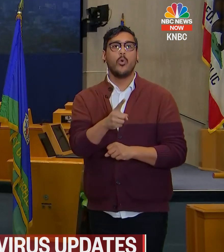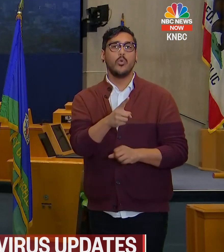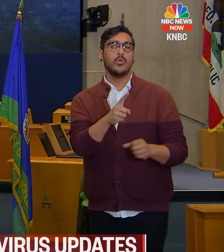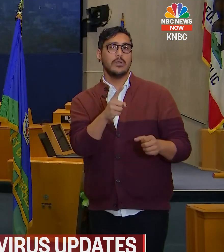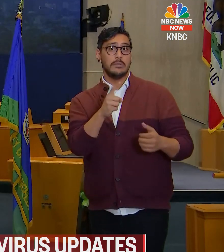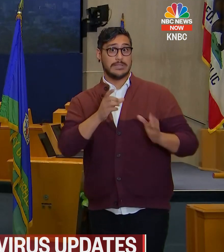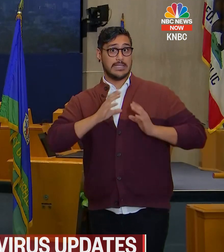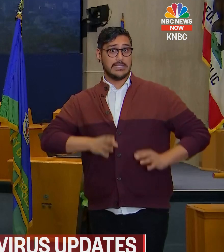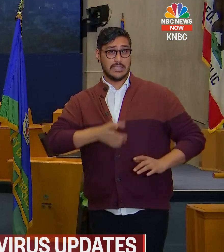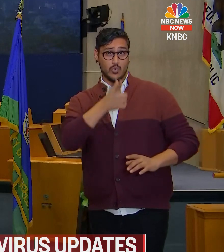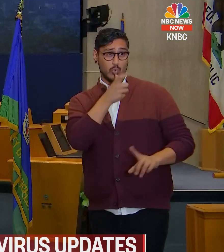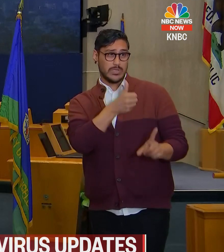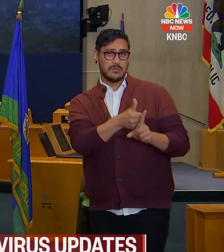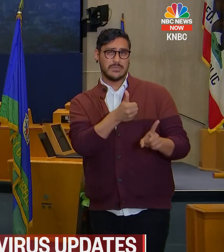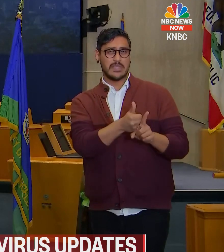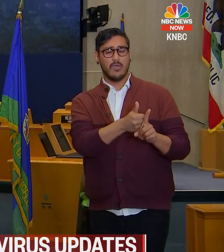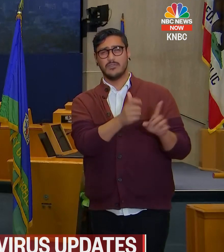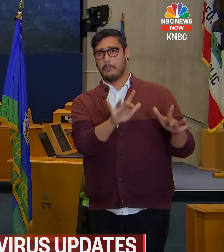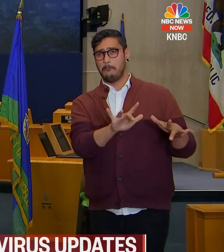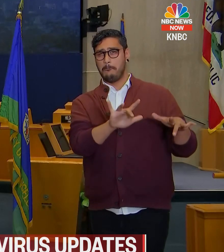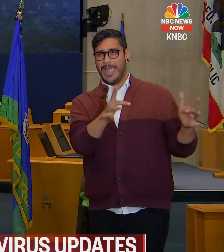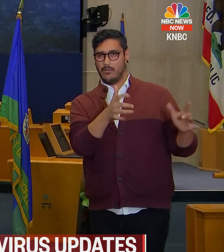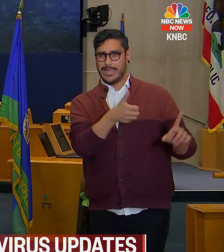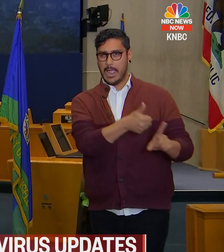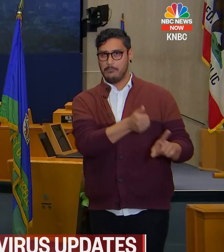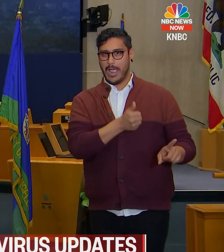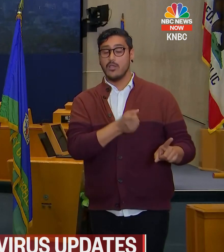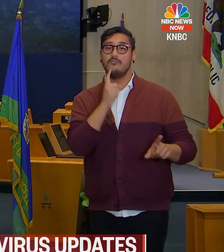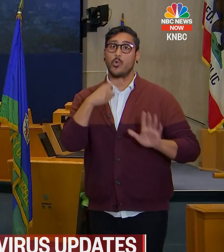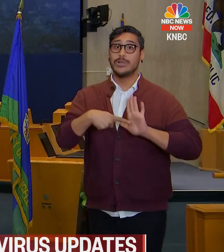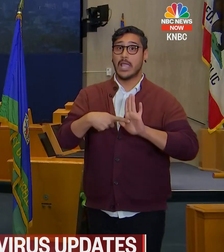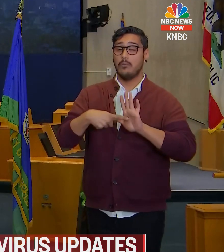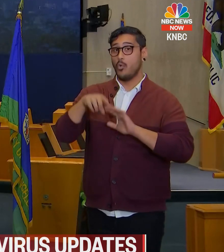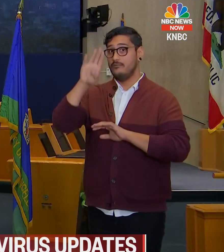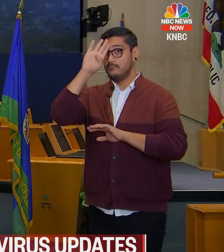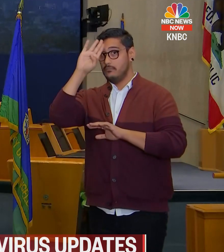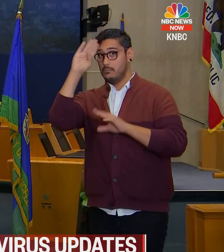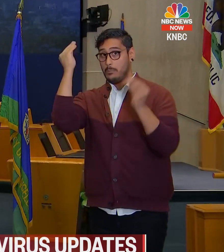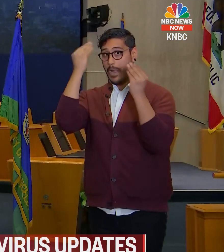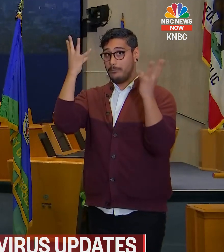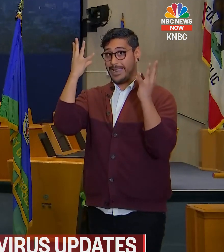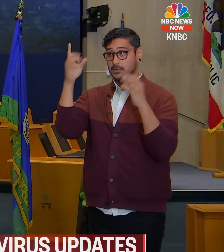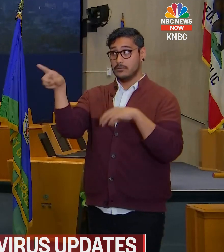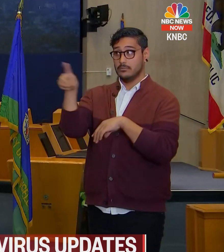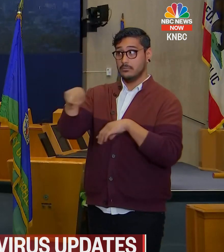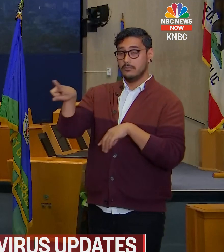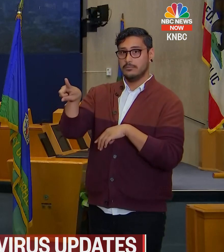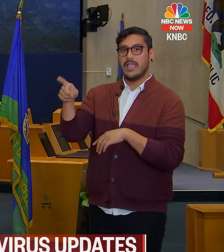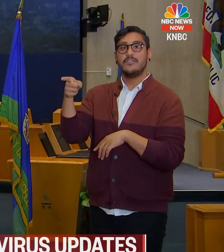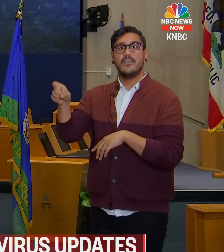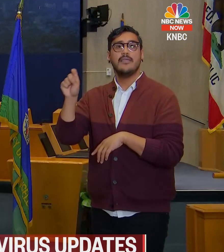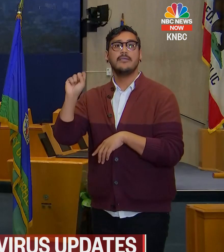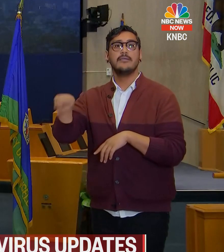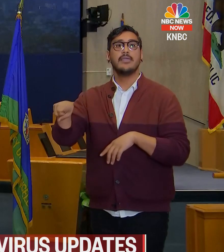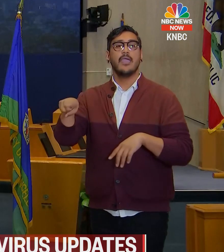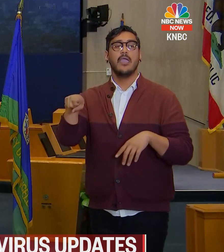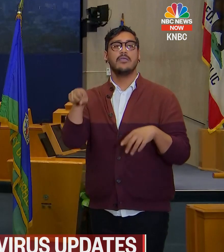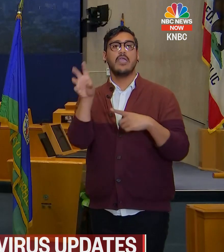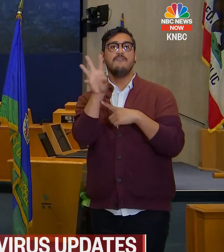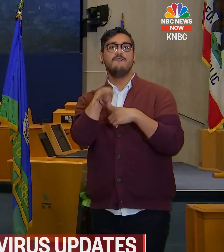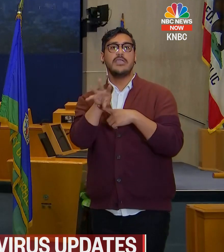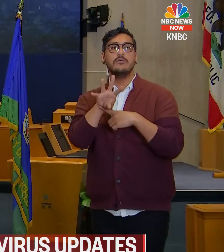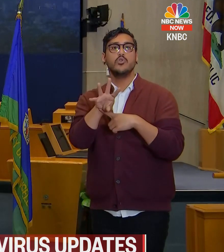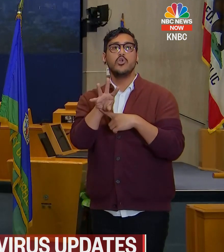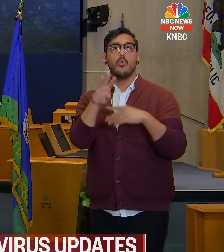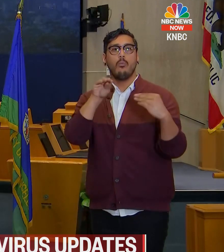citizens. What that means is that our firefighter paramedics in the field are able to do video conferencing with